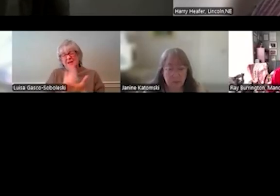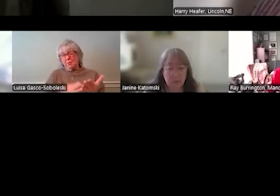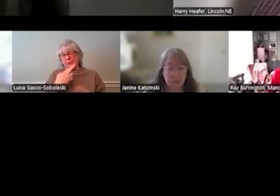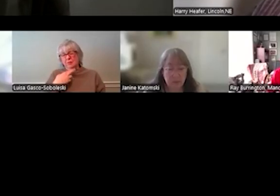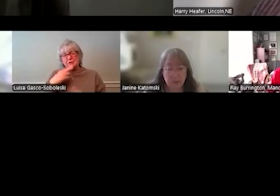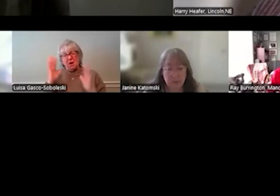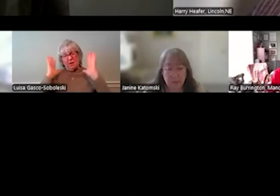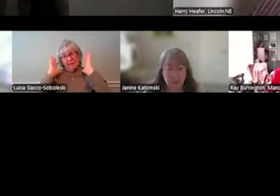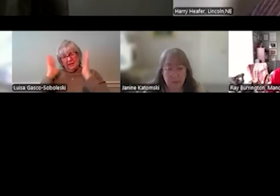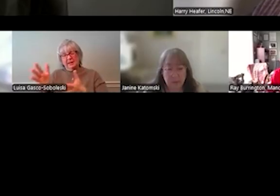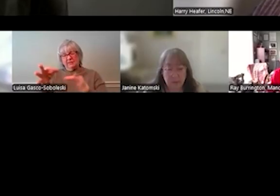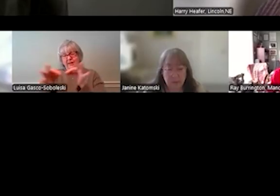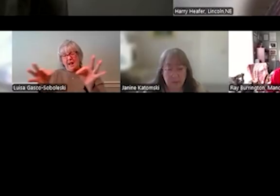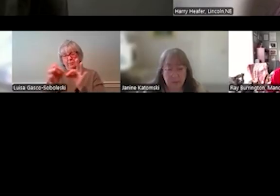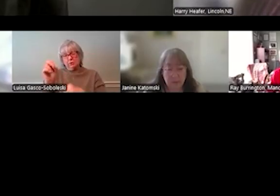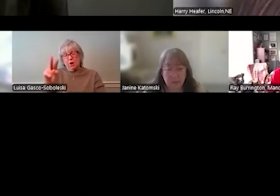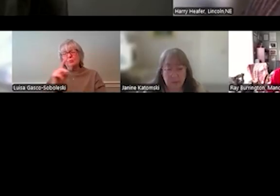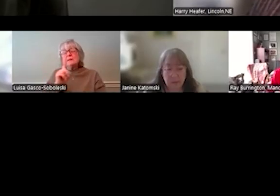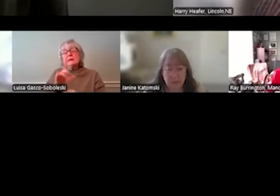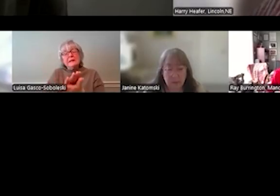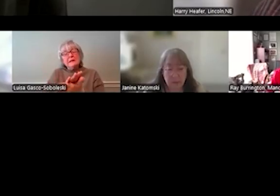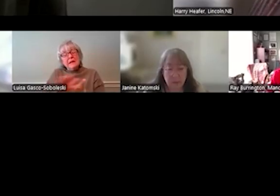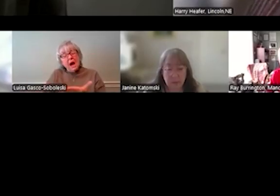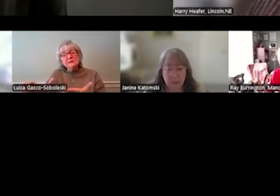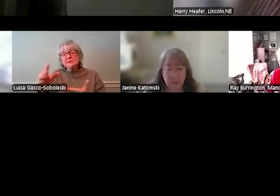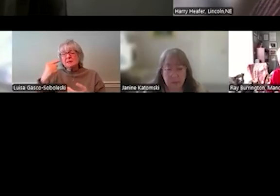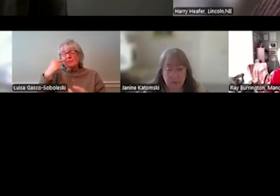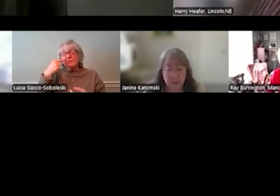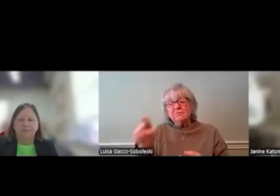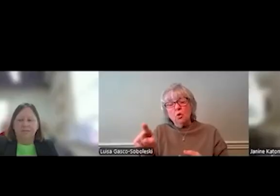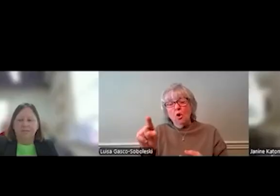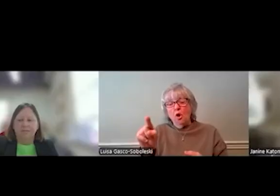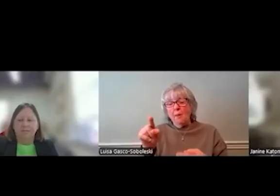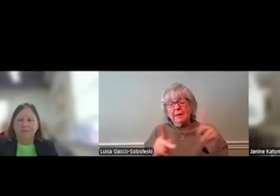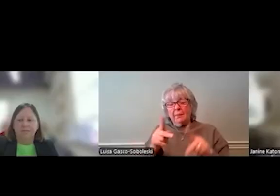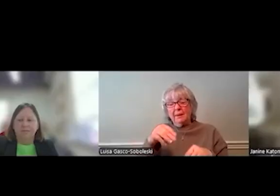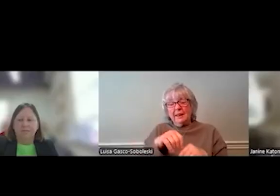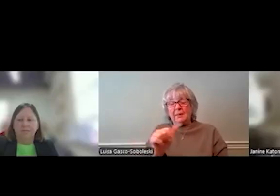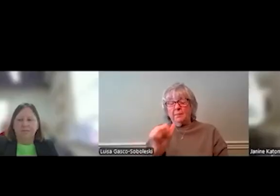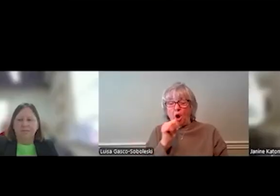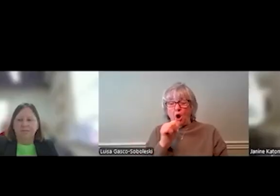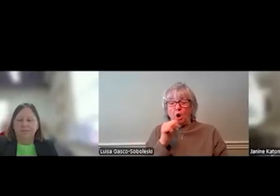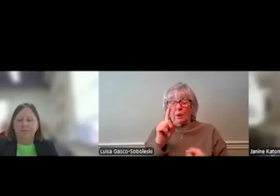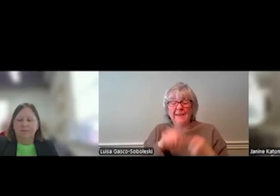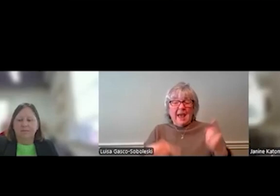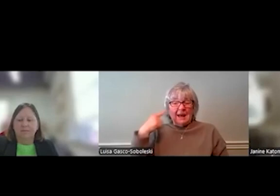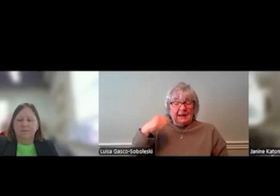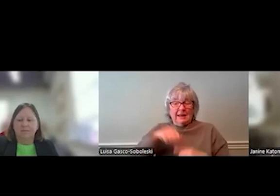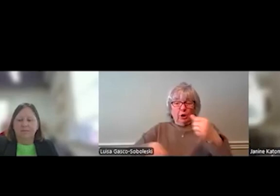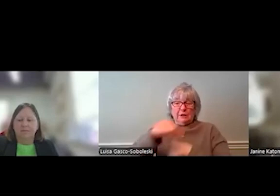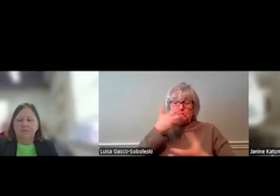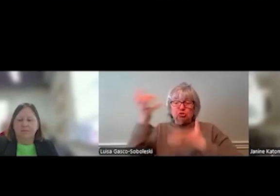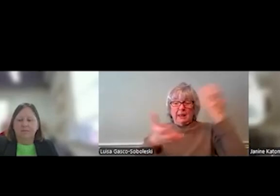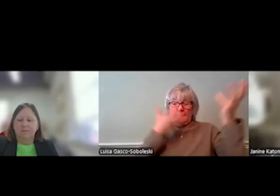not necessarily required to have them on all the time if it's a small restaurant. But it's really nice to leave the captions on all the time for people who